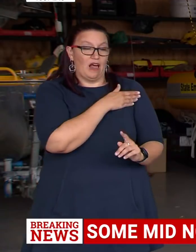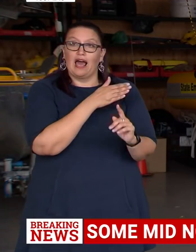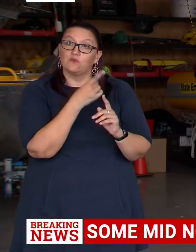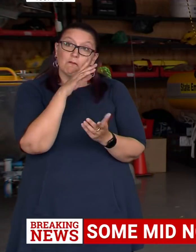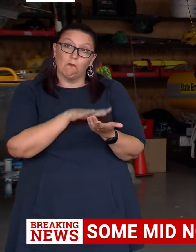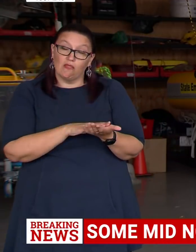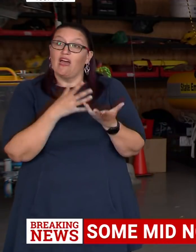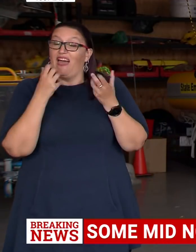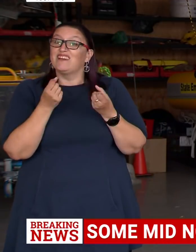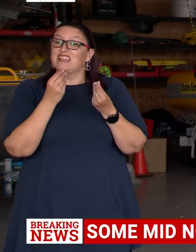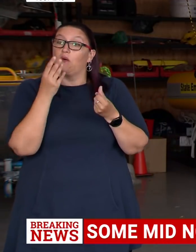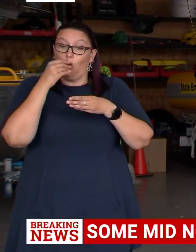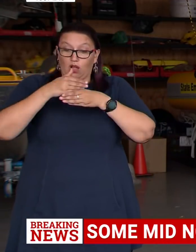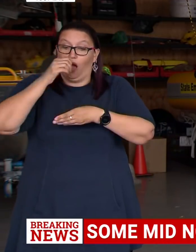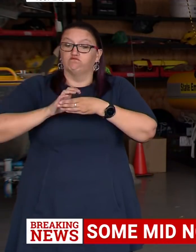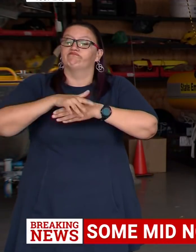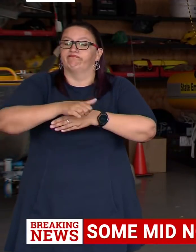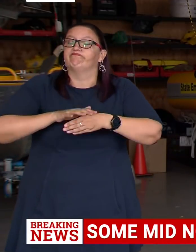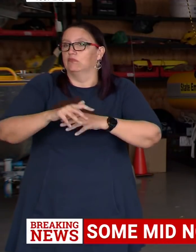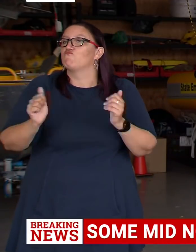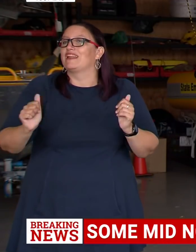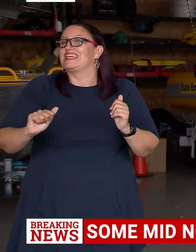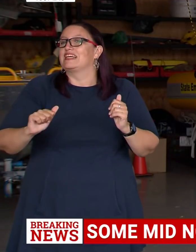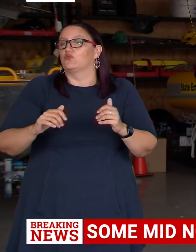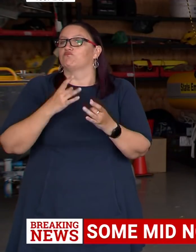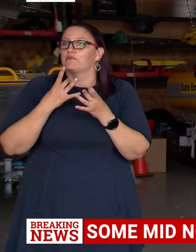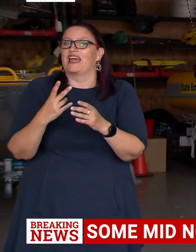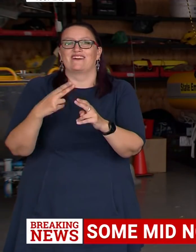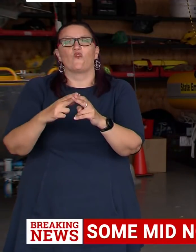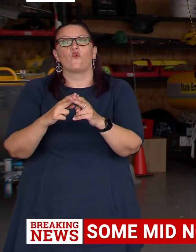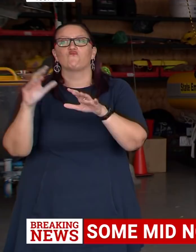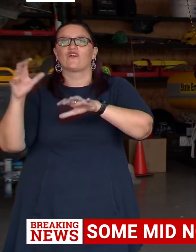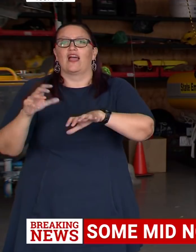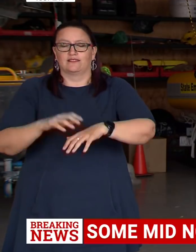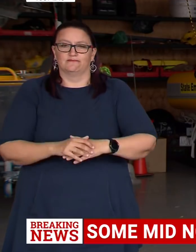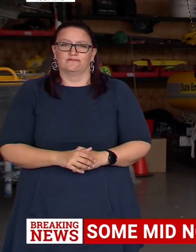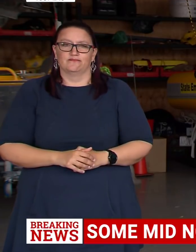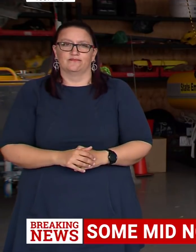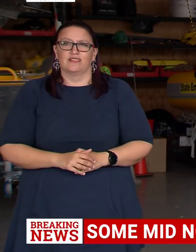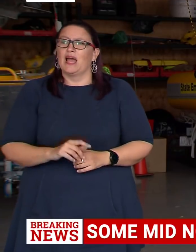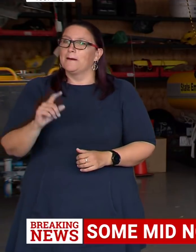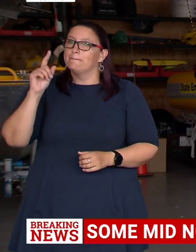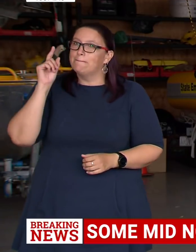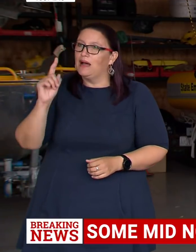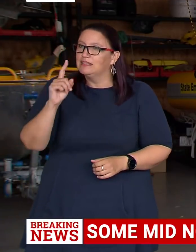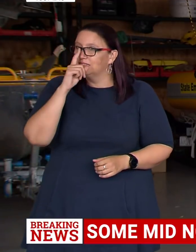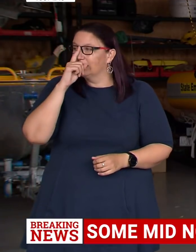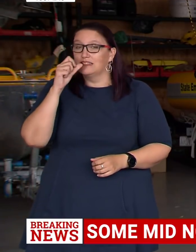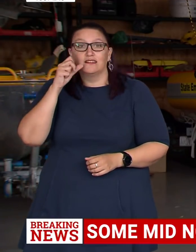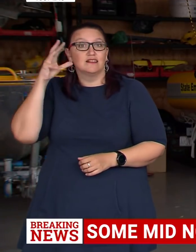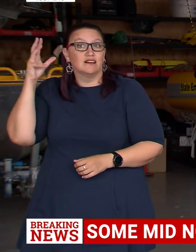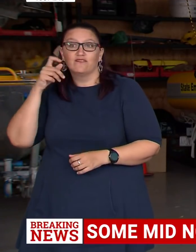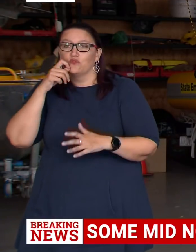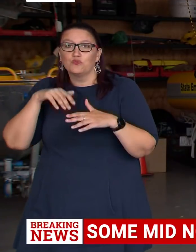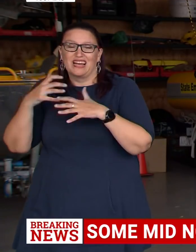month. But given the rainfall that we're experiencing in the next few days, you would have had to have reduced the capacity of the dam